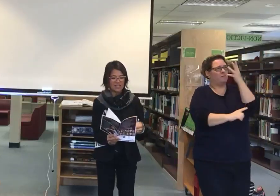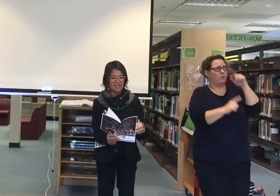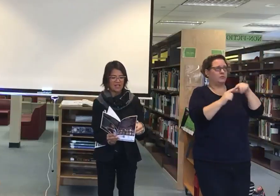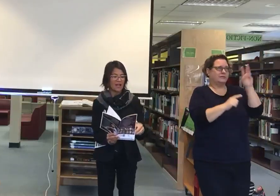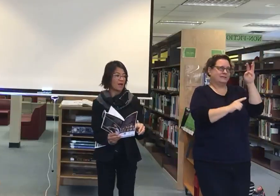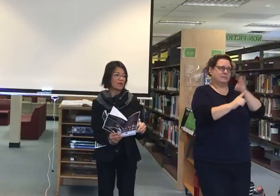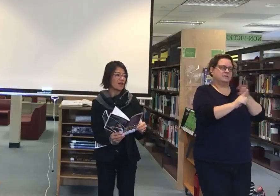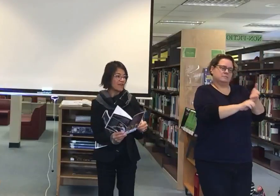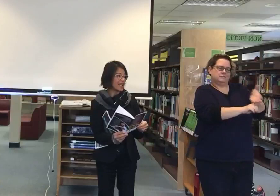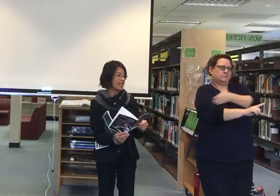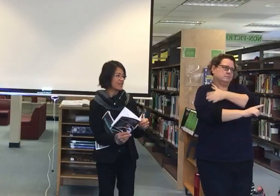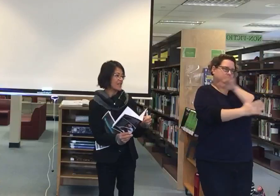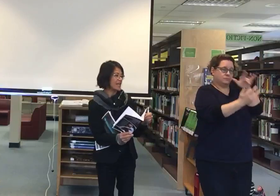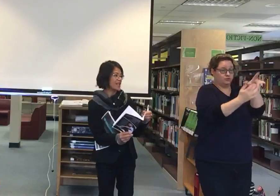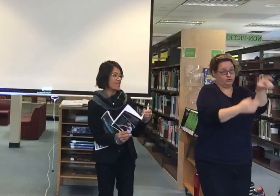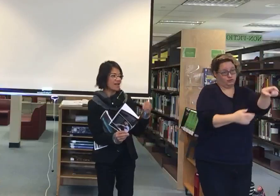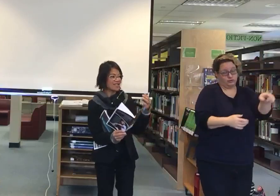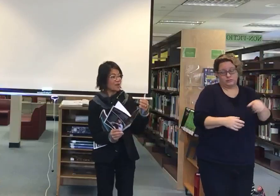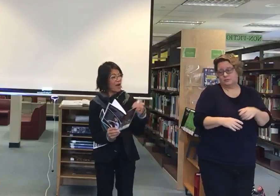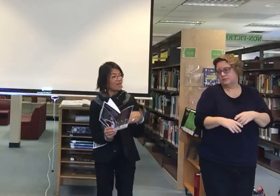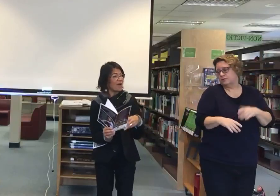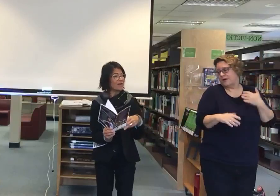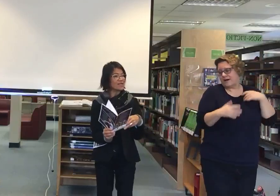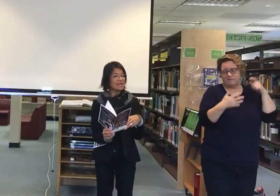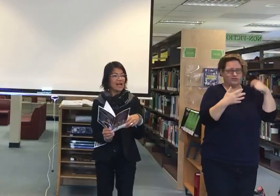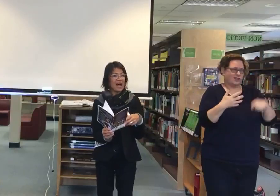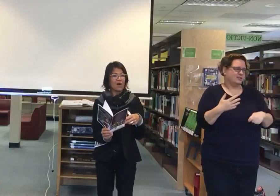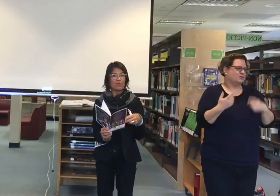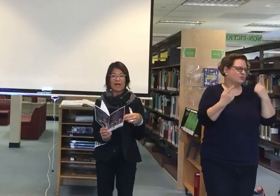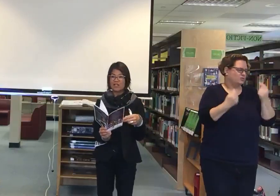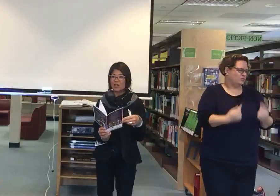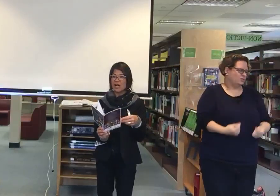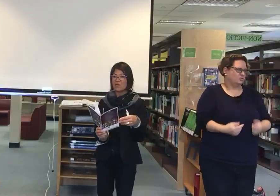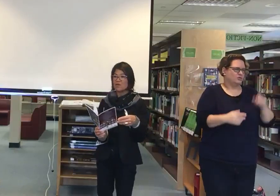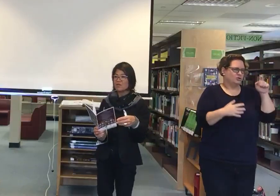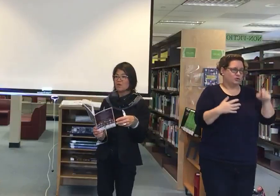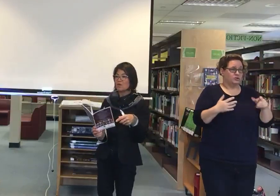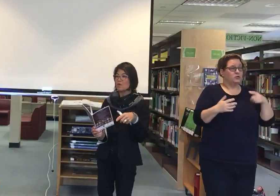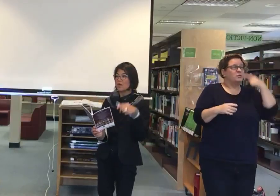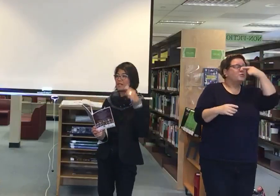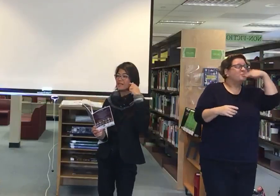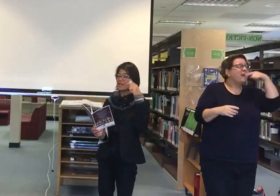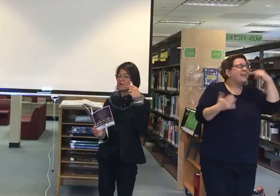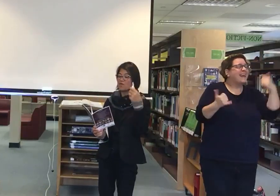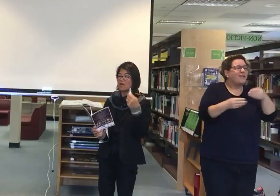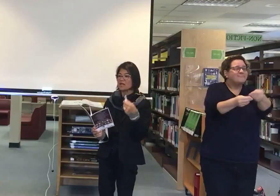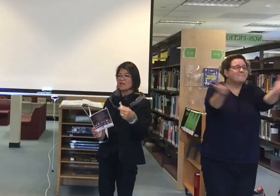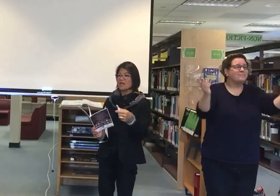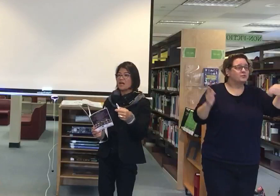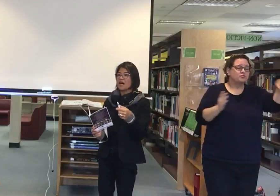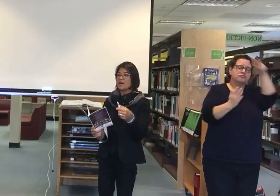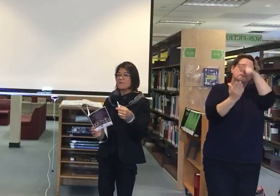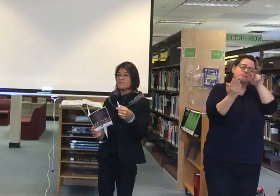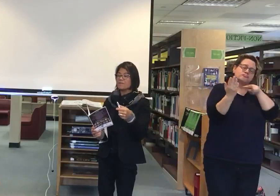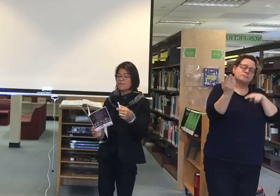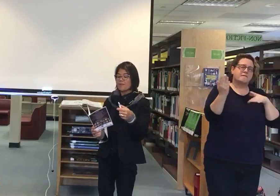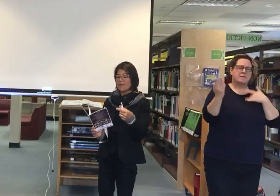a checklist here, and I would love, again, any thoughts that you have around how practical, how useful, or anything that you think,